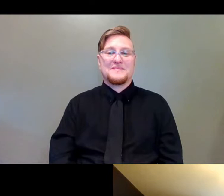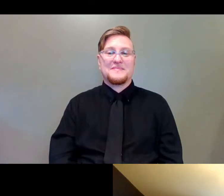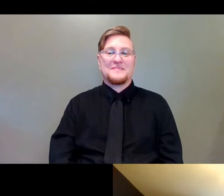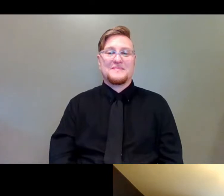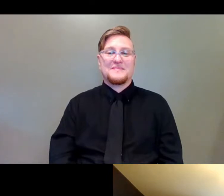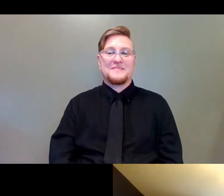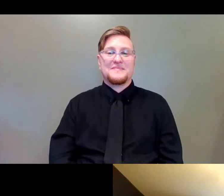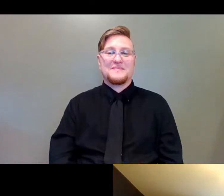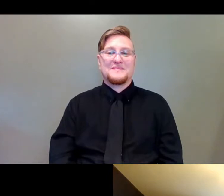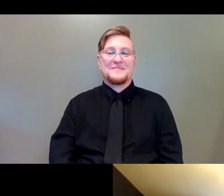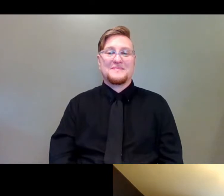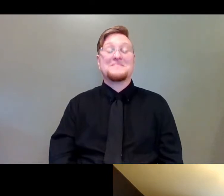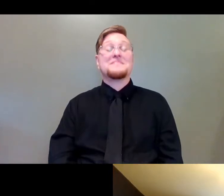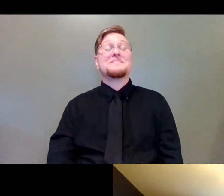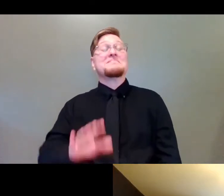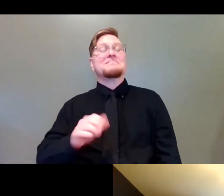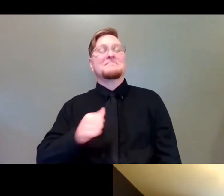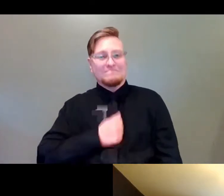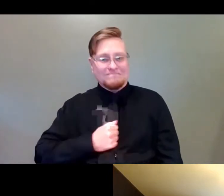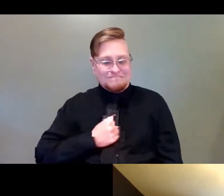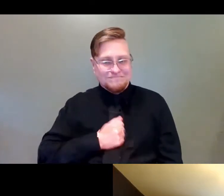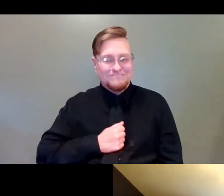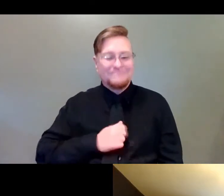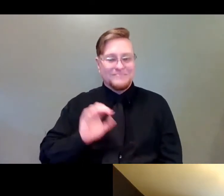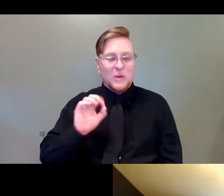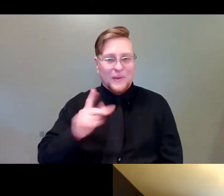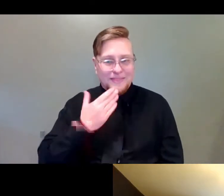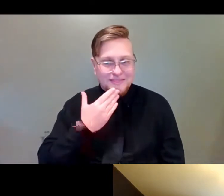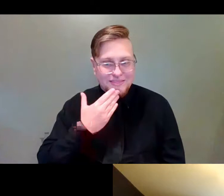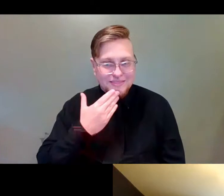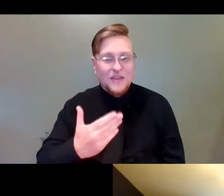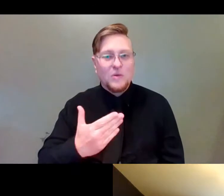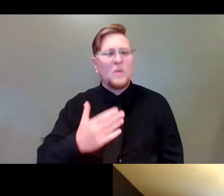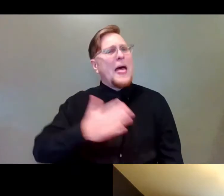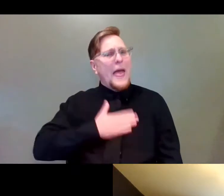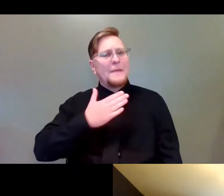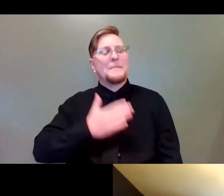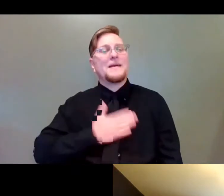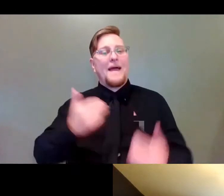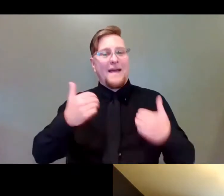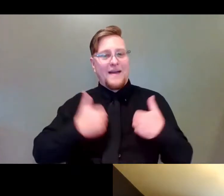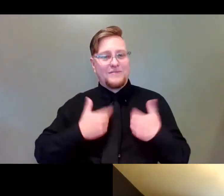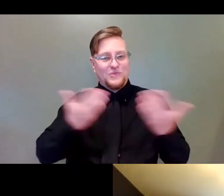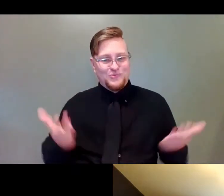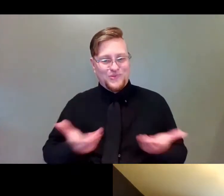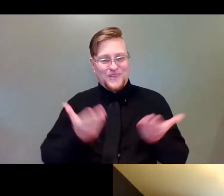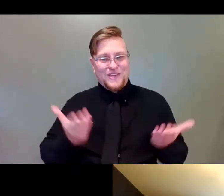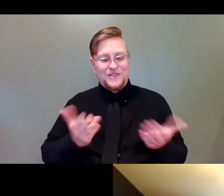All right, sorry about that. All right, well, and like I said, we're very glad to have you. So